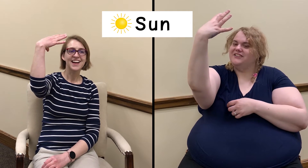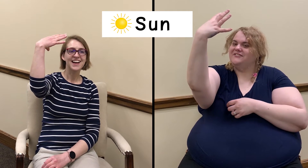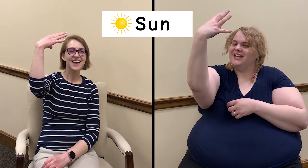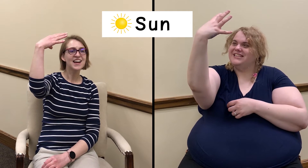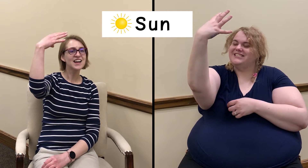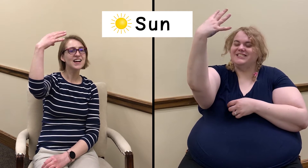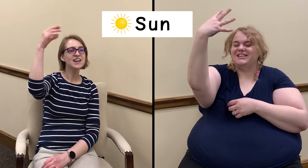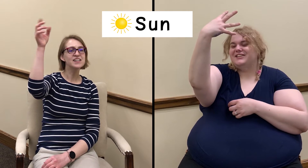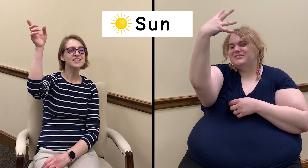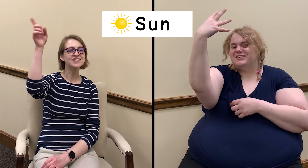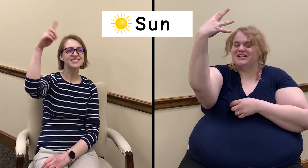your face.